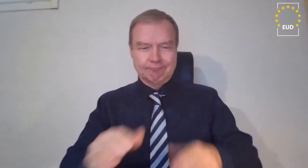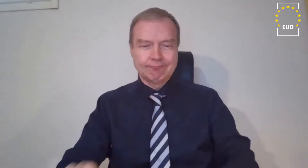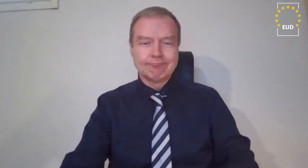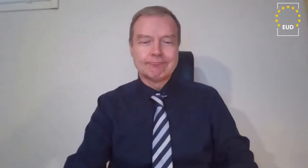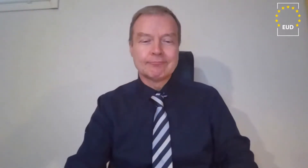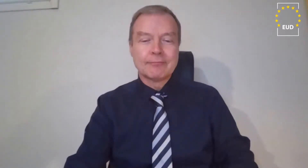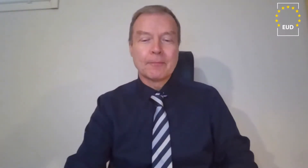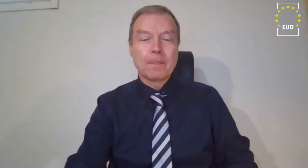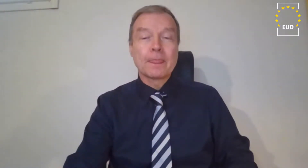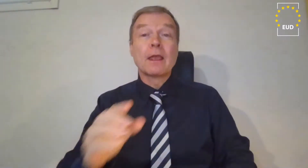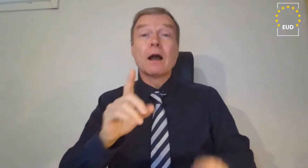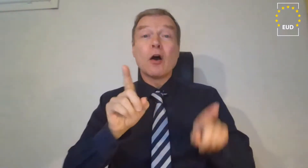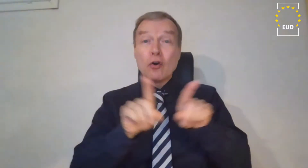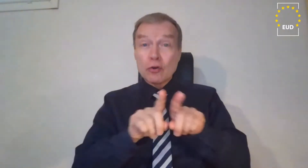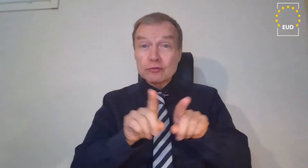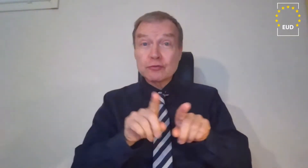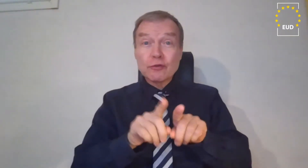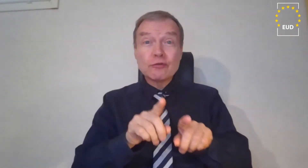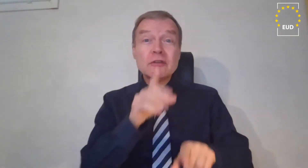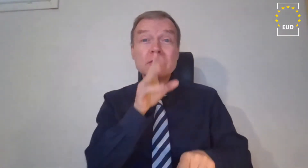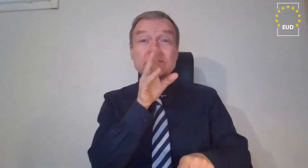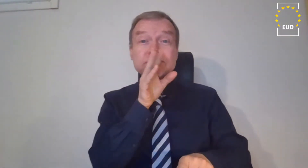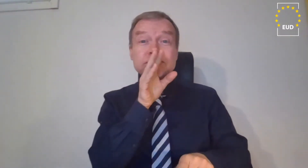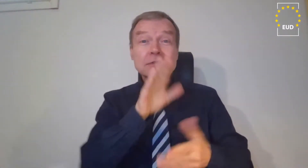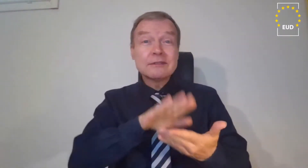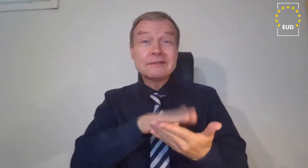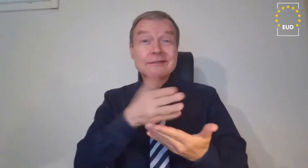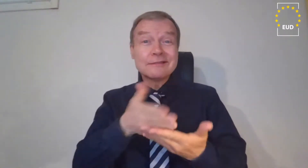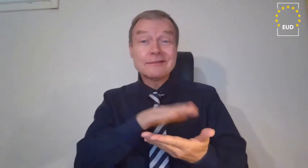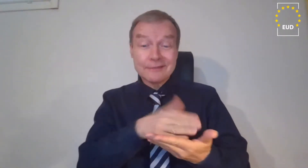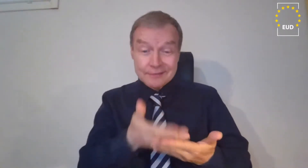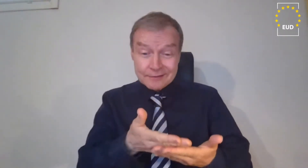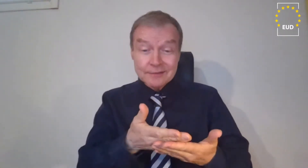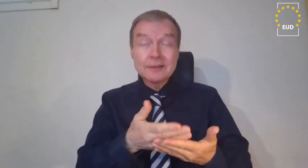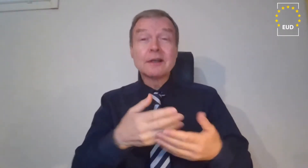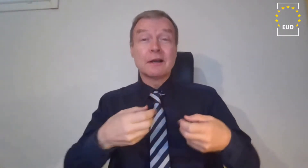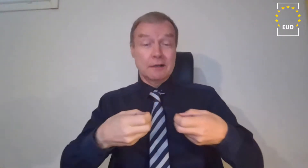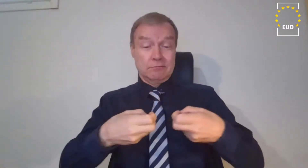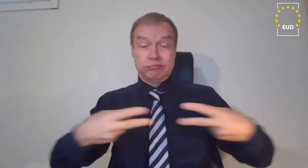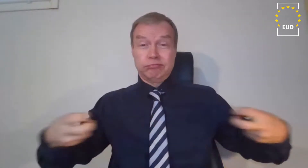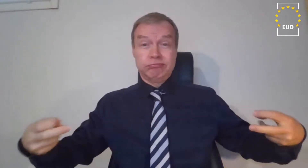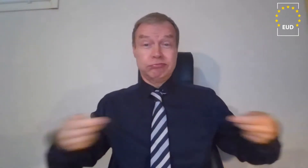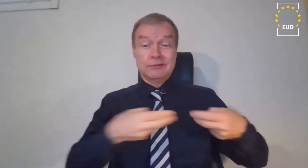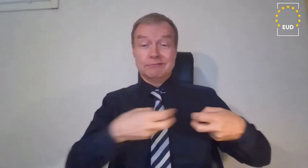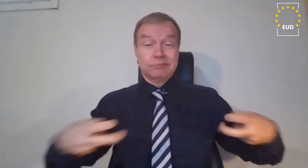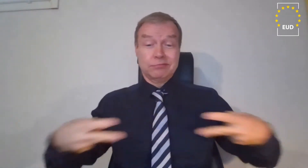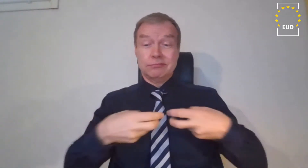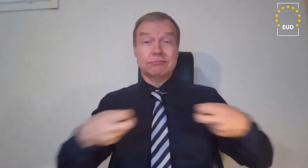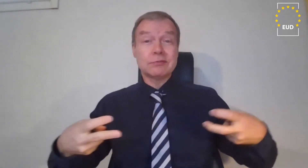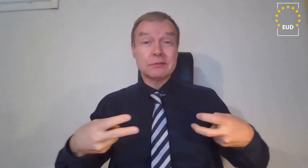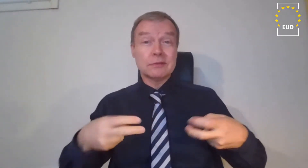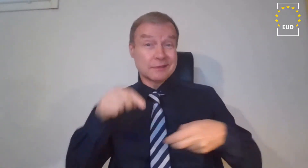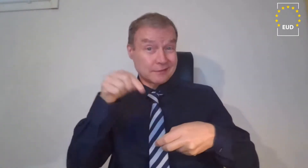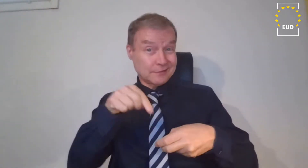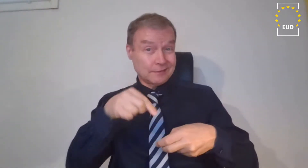The language of this webinar will be International Sign, and we will have spoken interpretation into